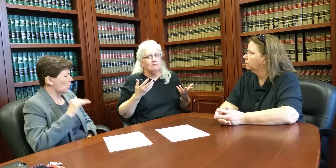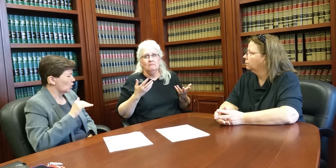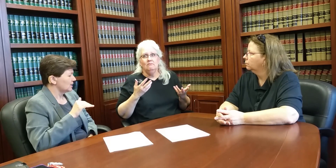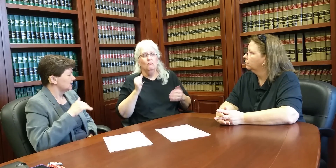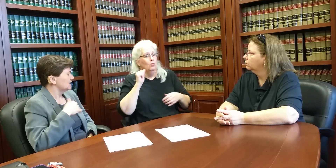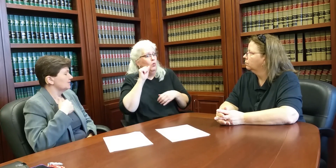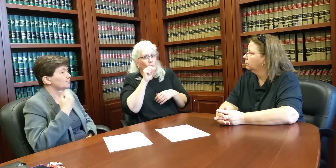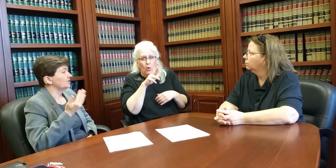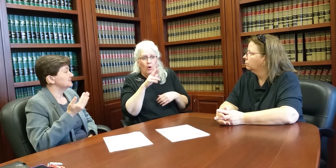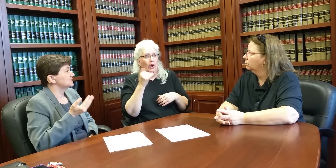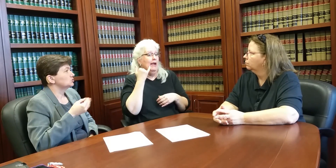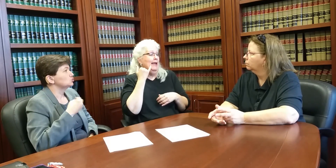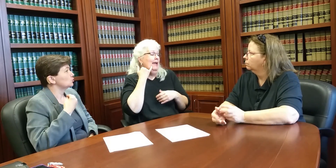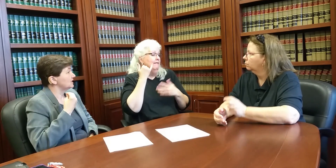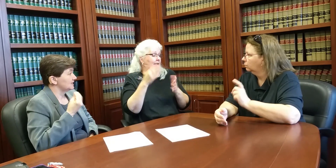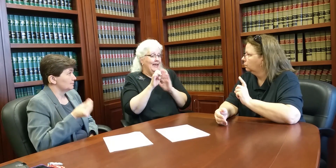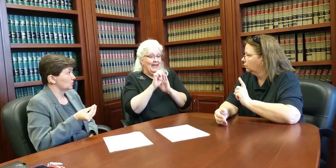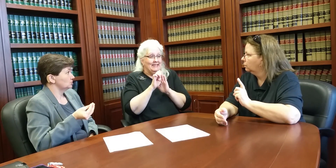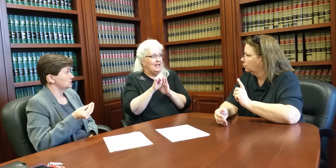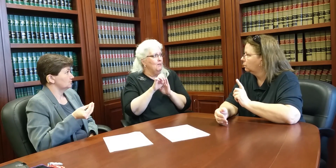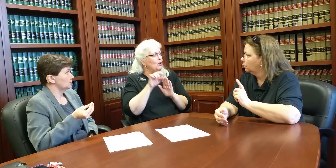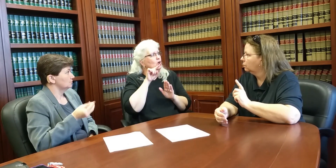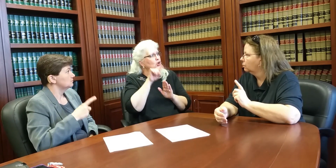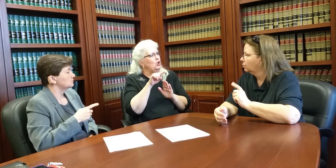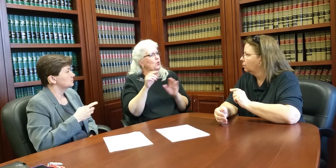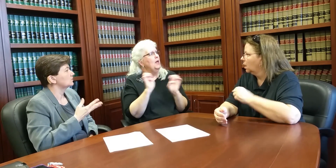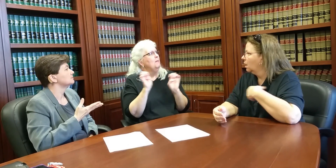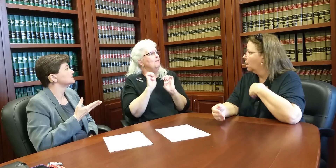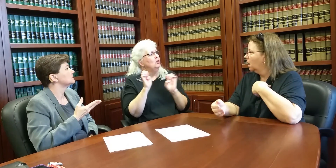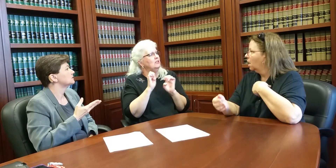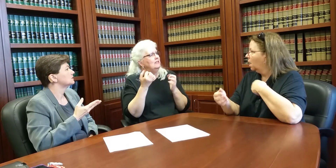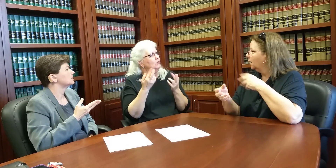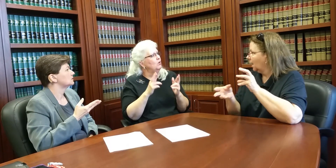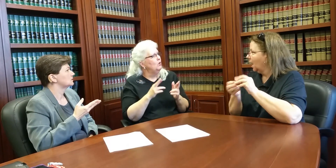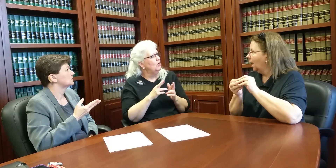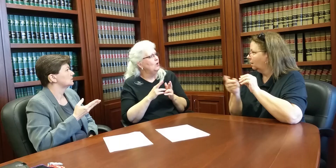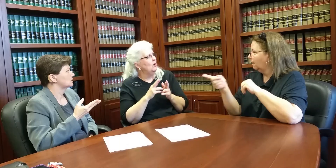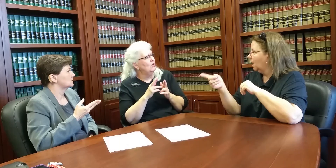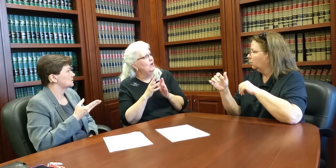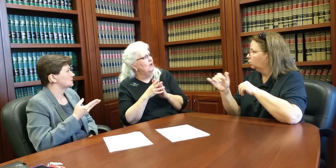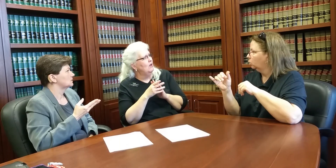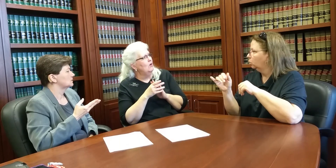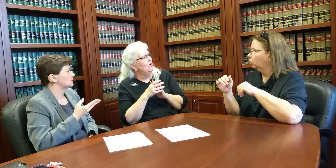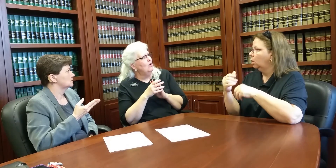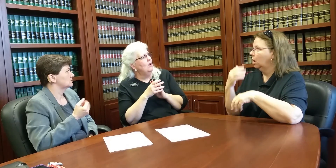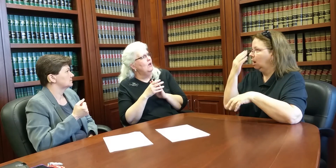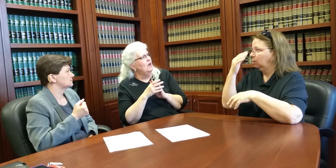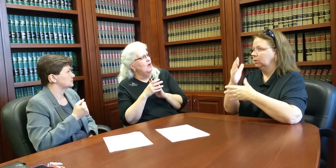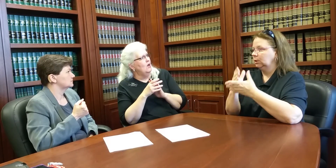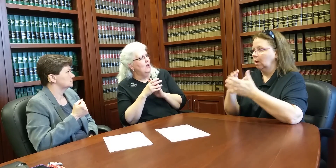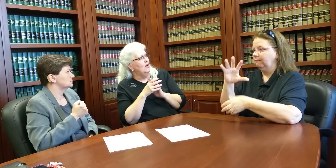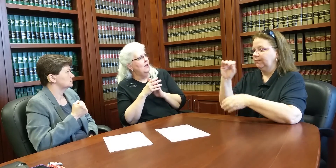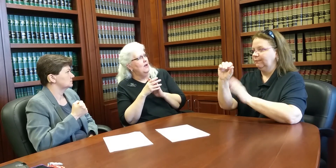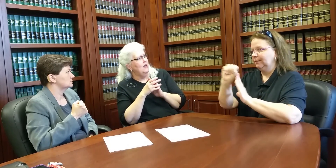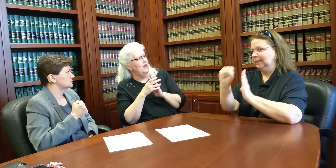Or if, for instance, you're in the emergency room. Hold on a second. Yeah, I had to black some 50